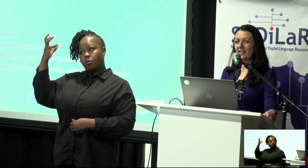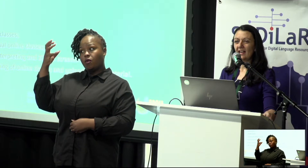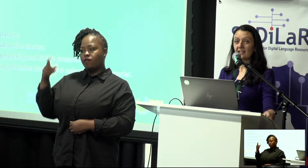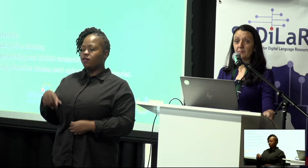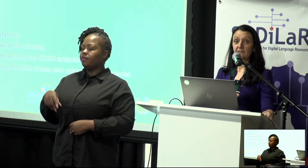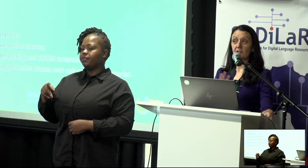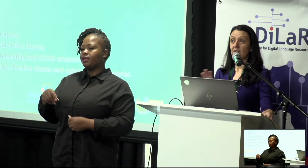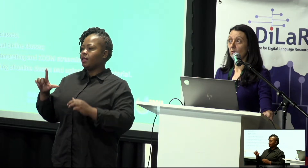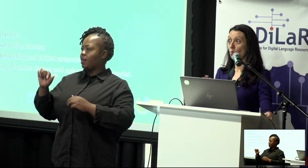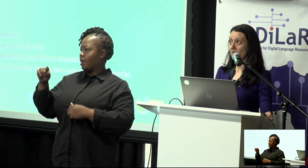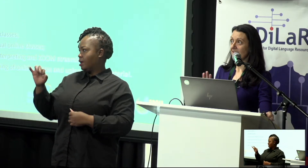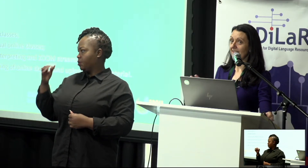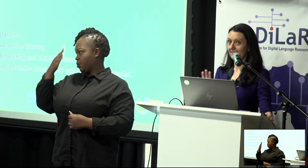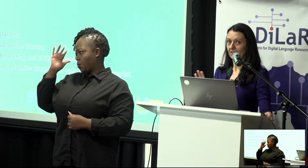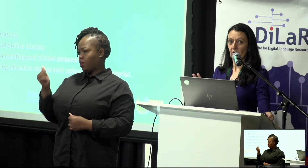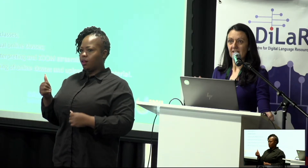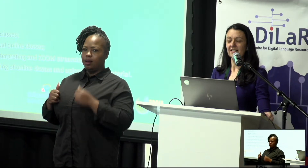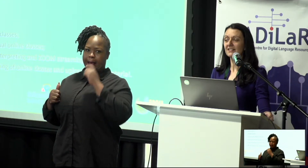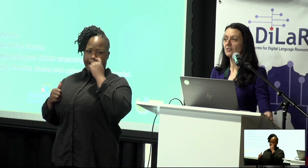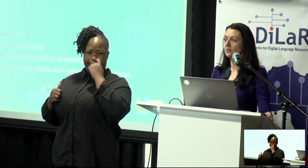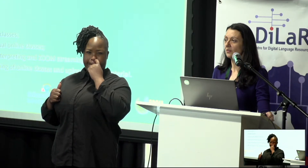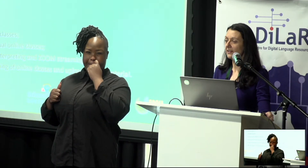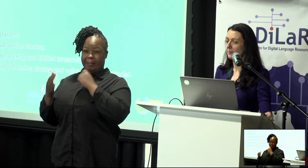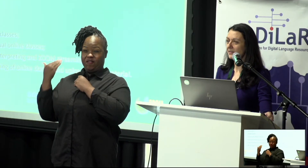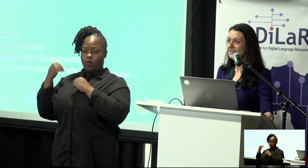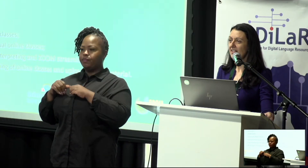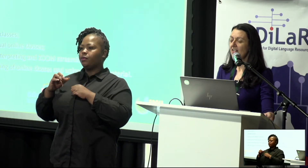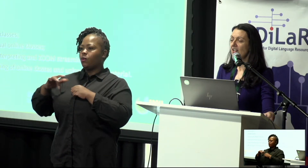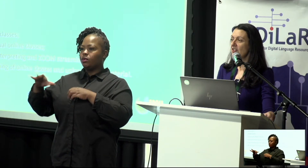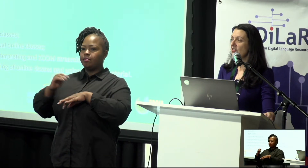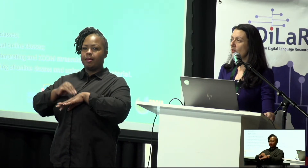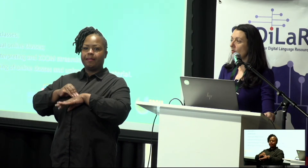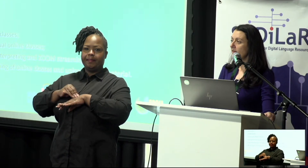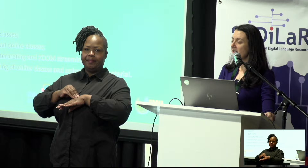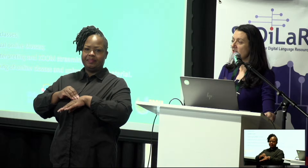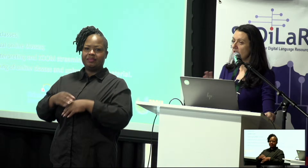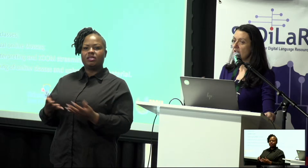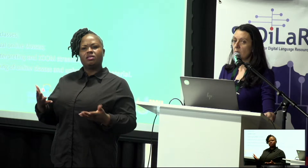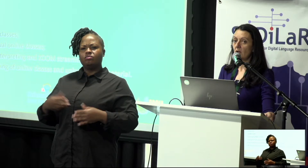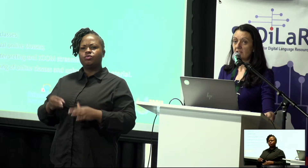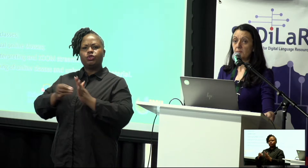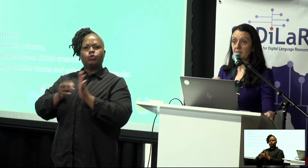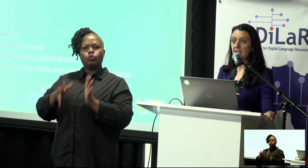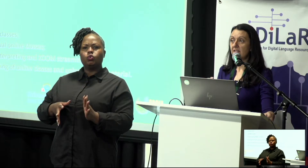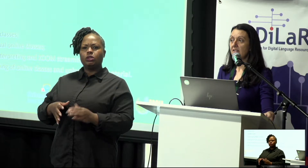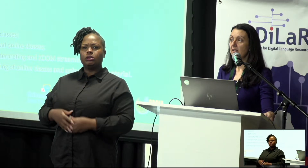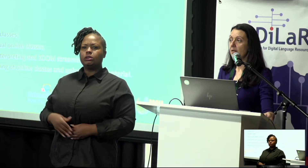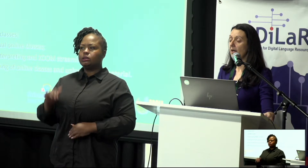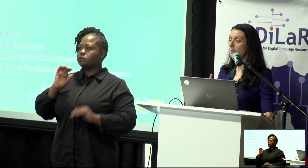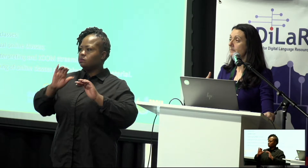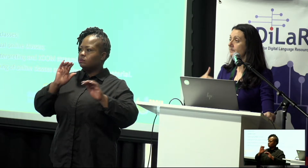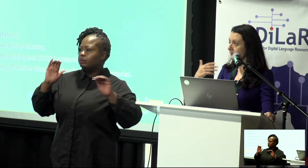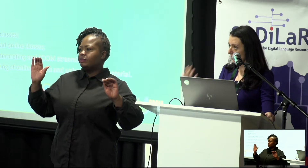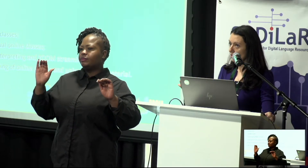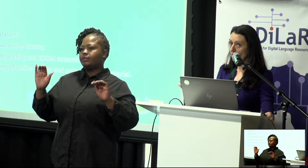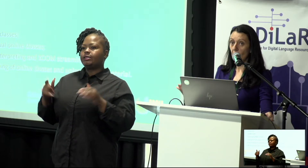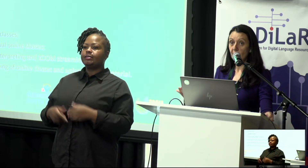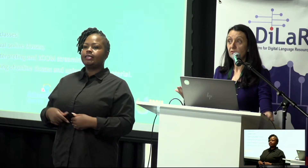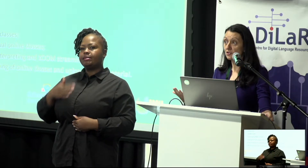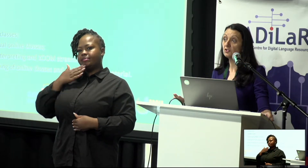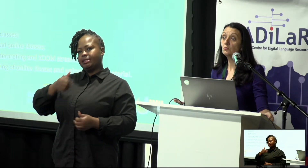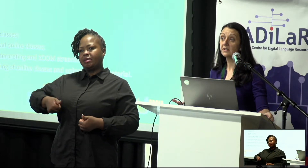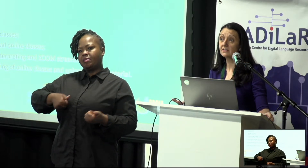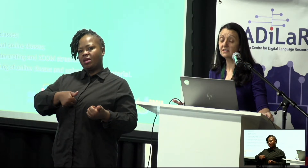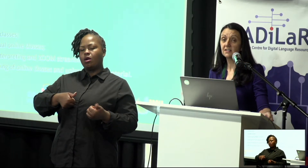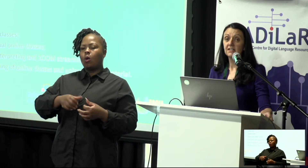also know, we had a bit of a water crisis on campus. So all of the students were asked to please go